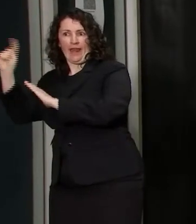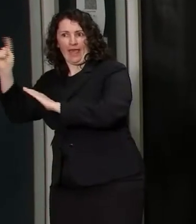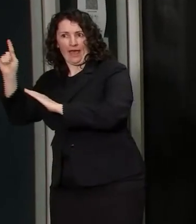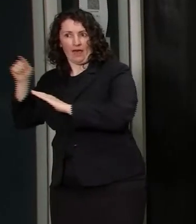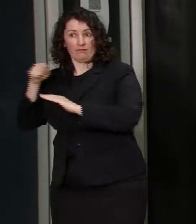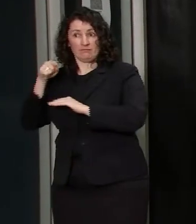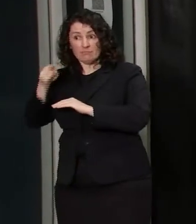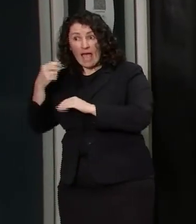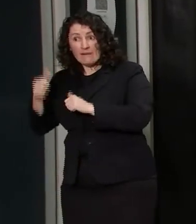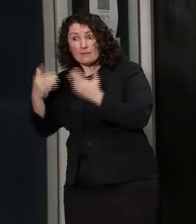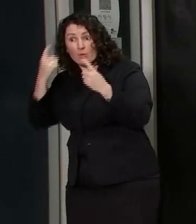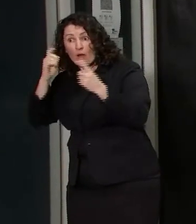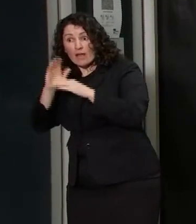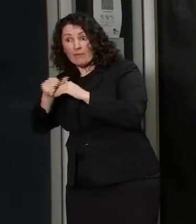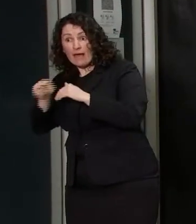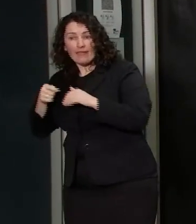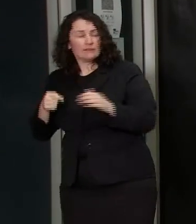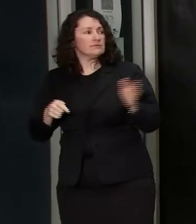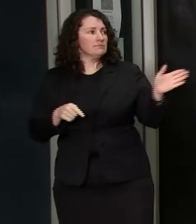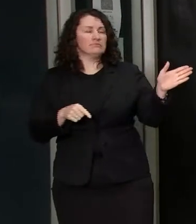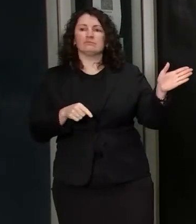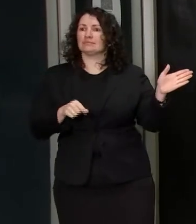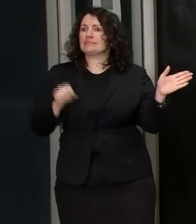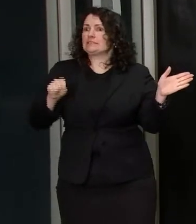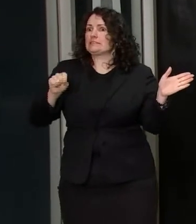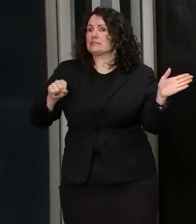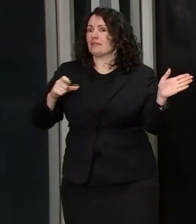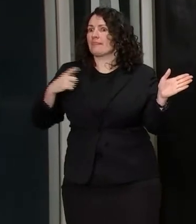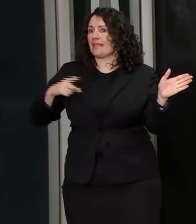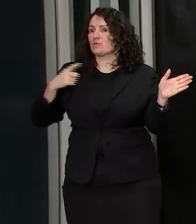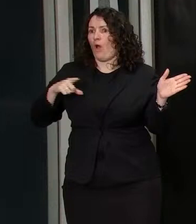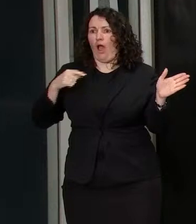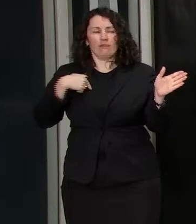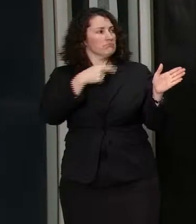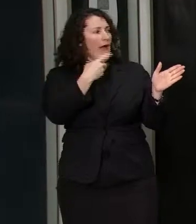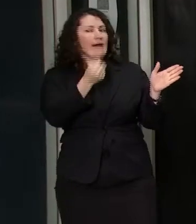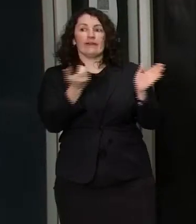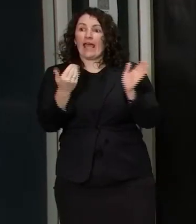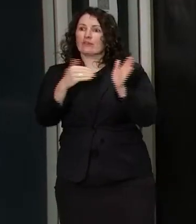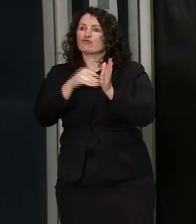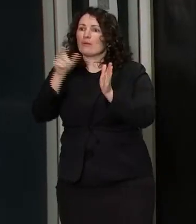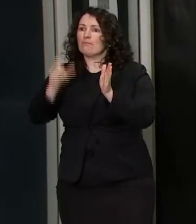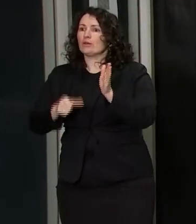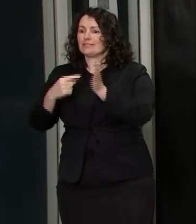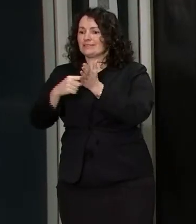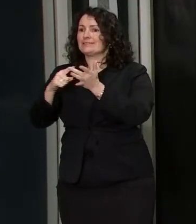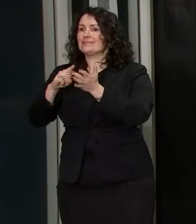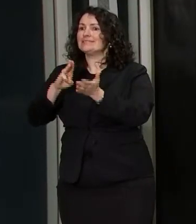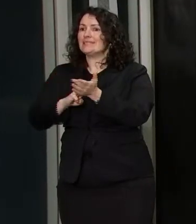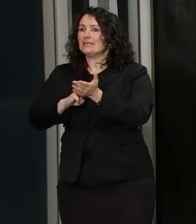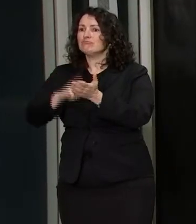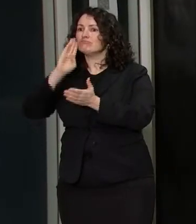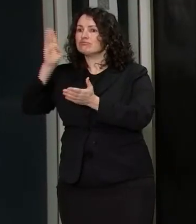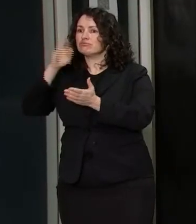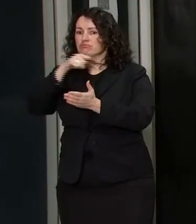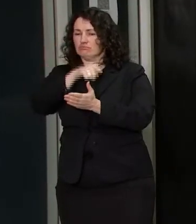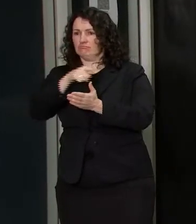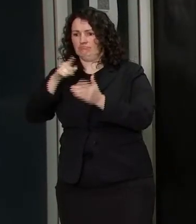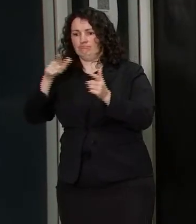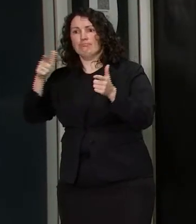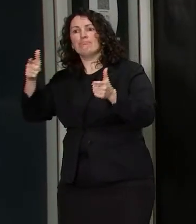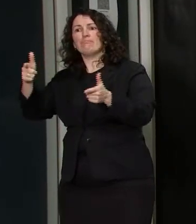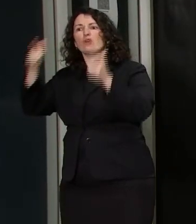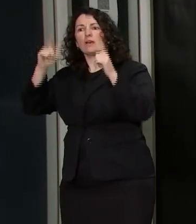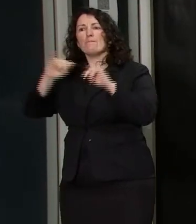as Chief Officer Operations to send those important messages out to the community. Be aware of your local